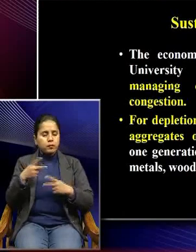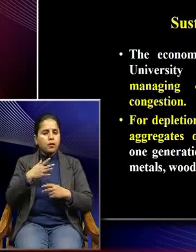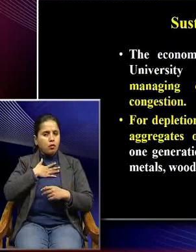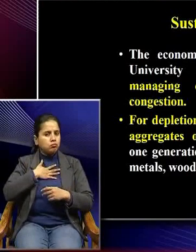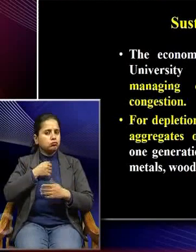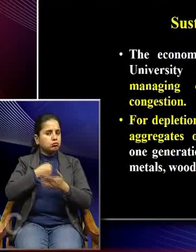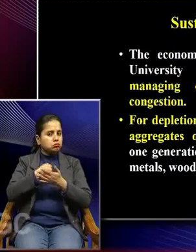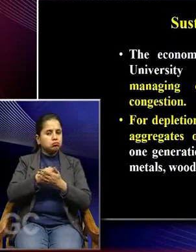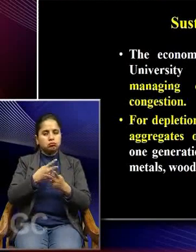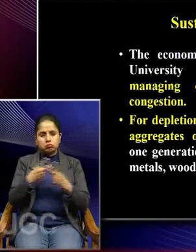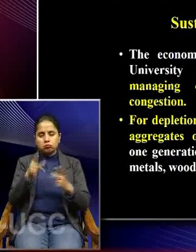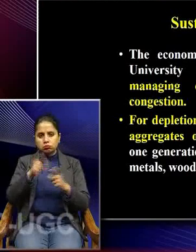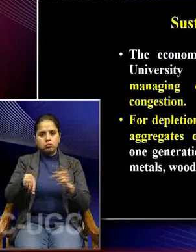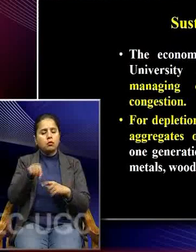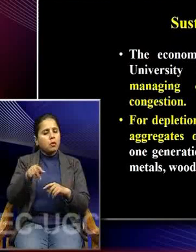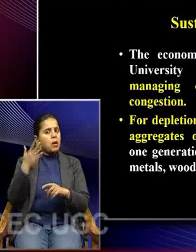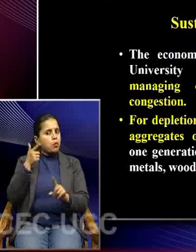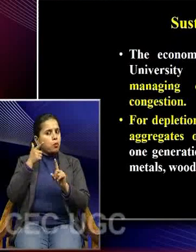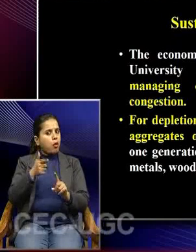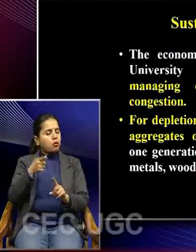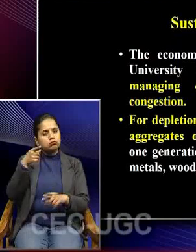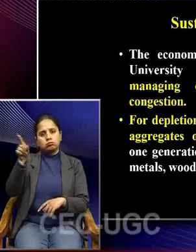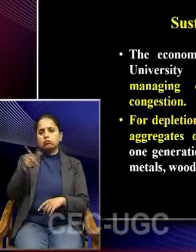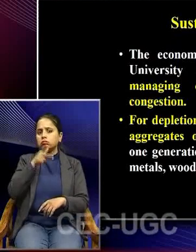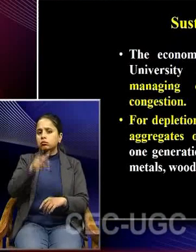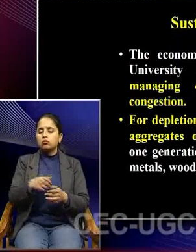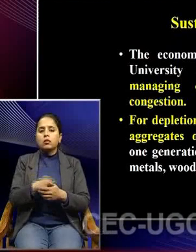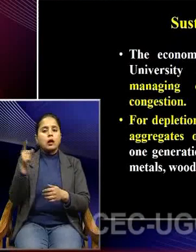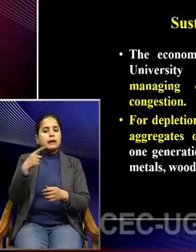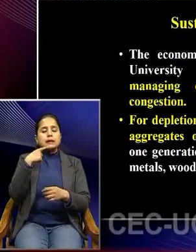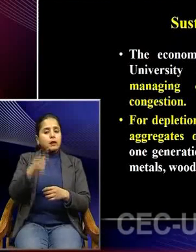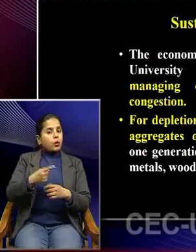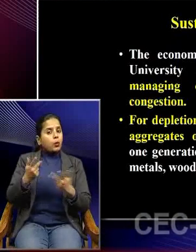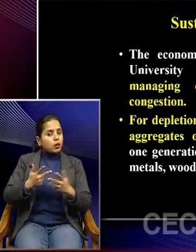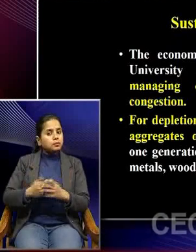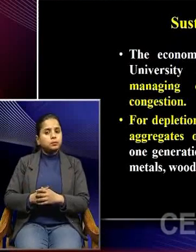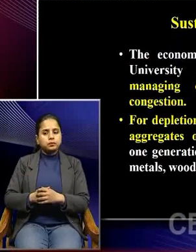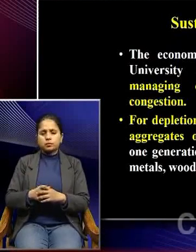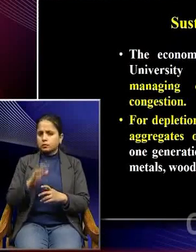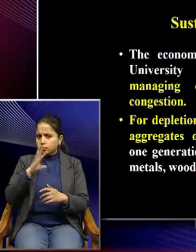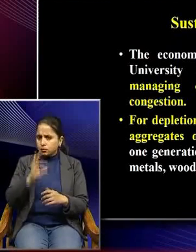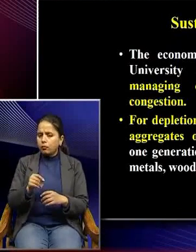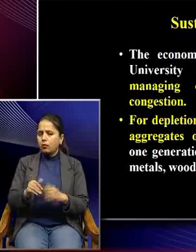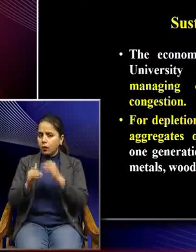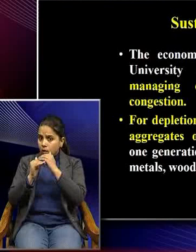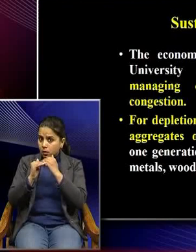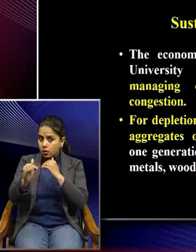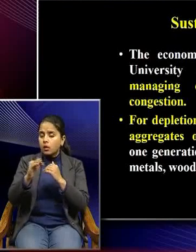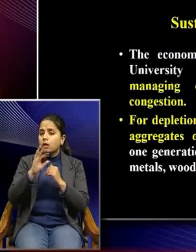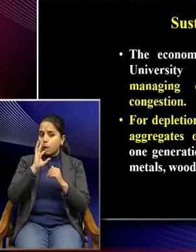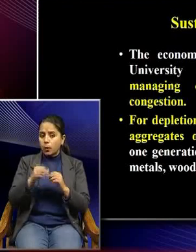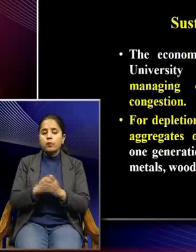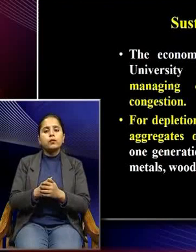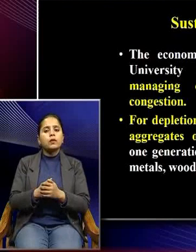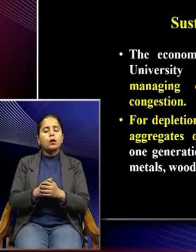important point pointed out by him, and he said that actually sustainability